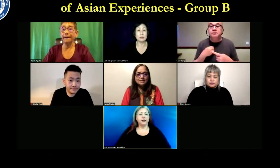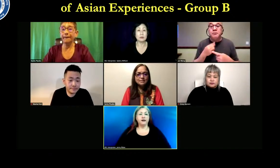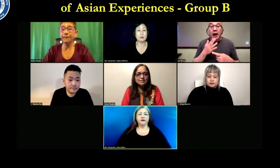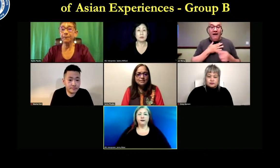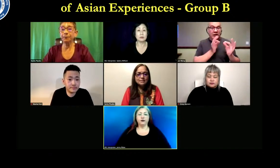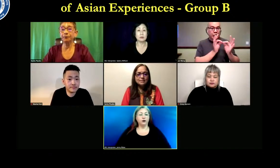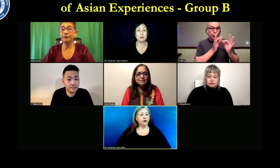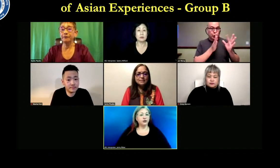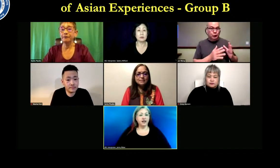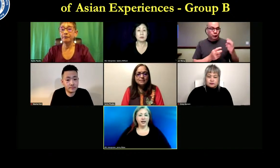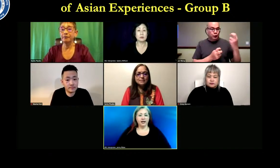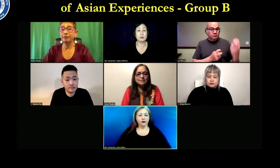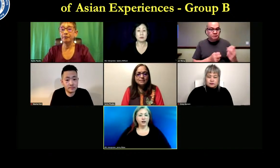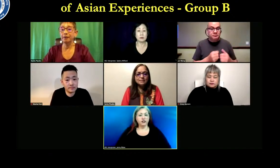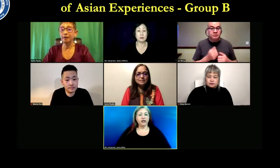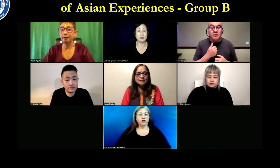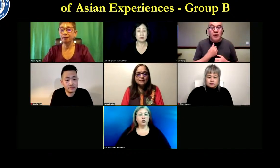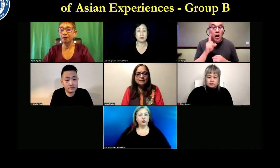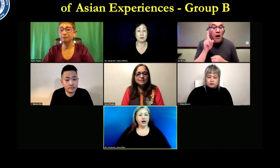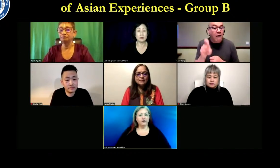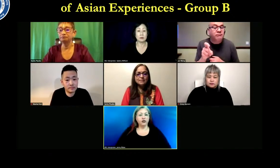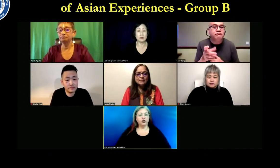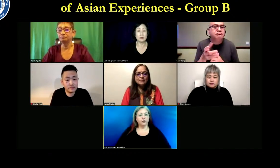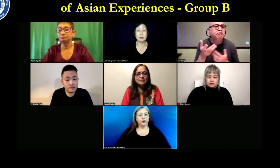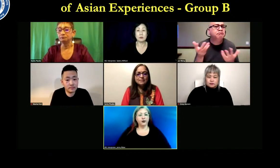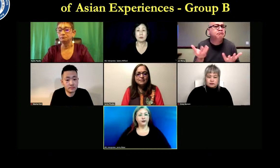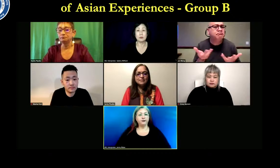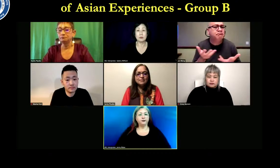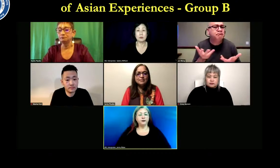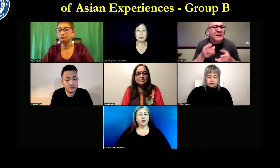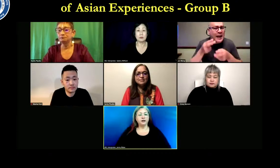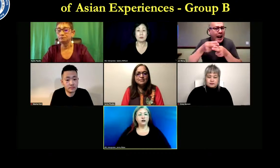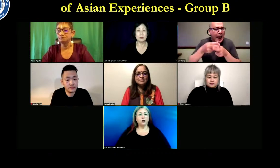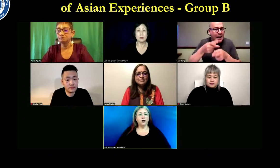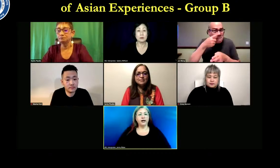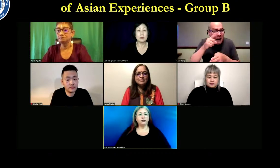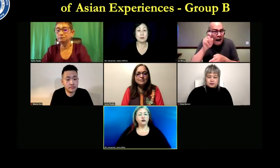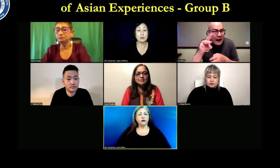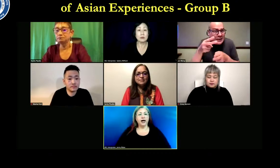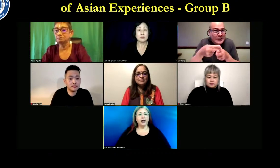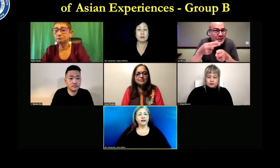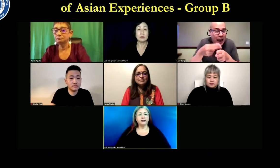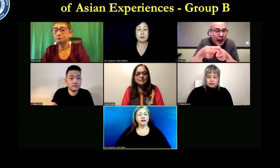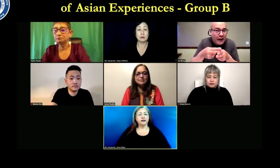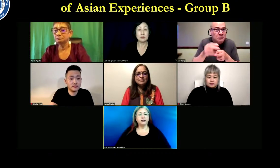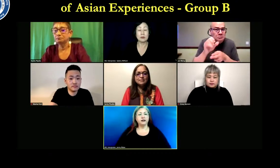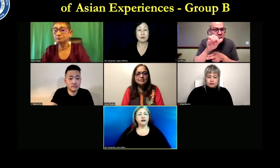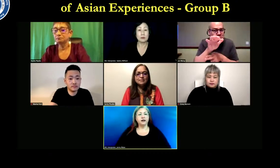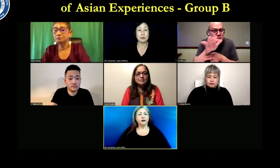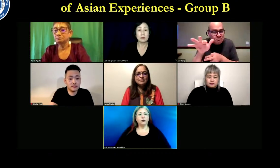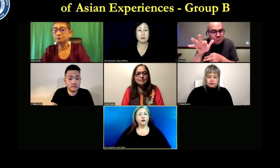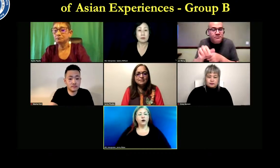And many of them don't know sign language. I do have an interpreter. So I do ask,